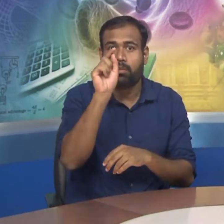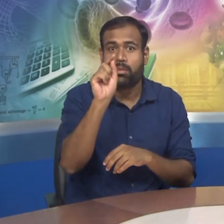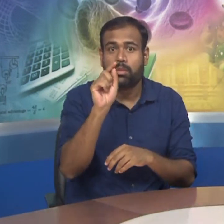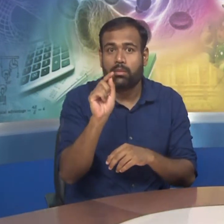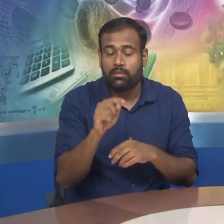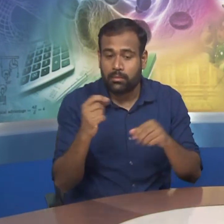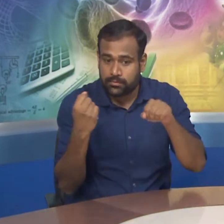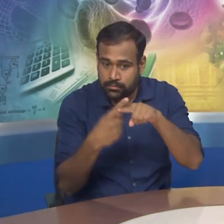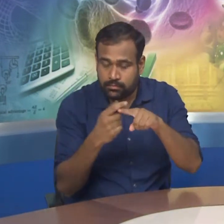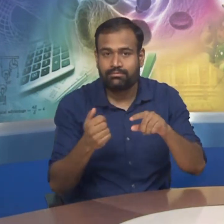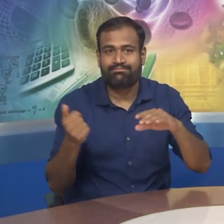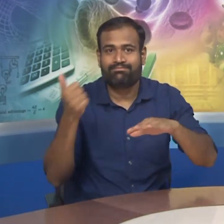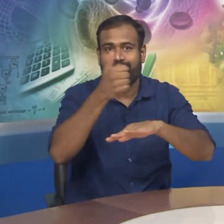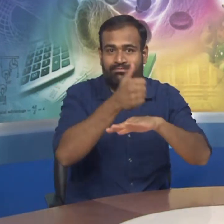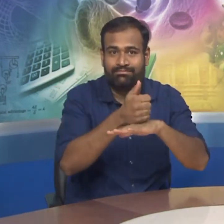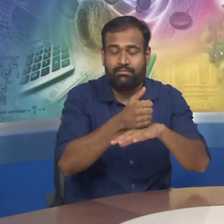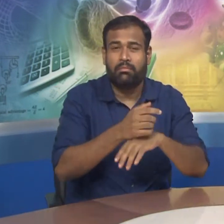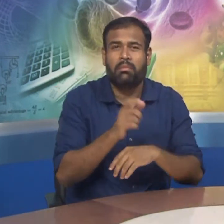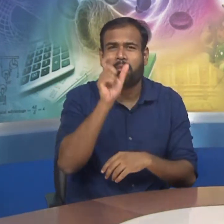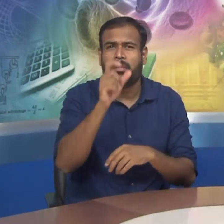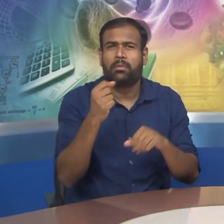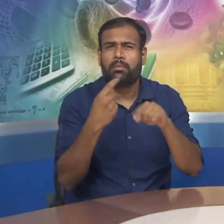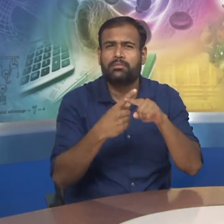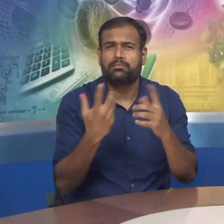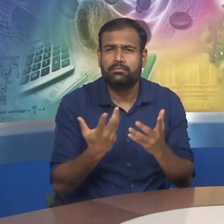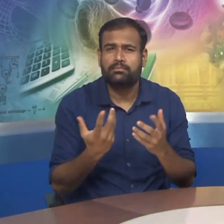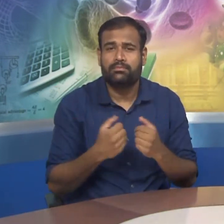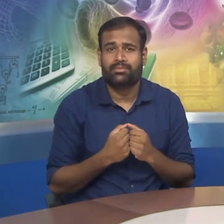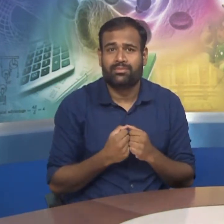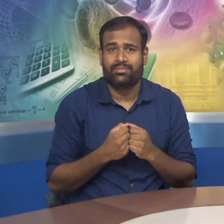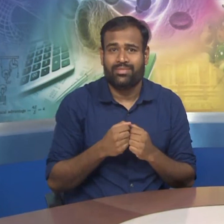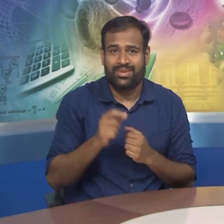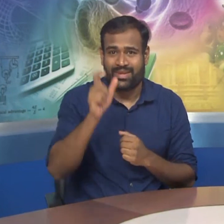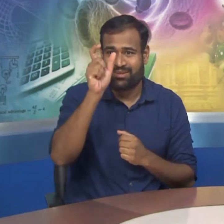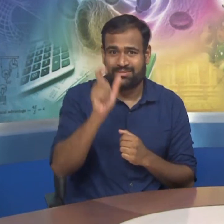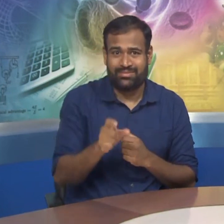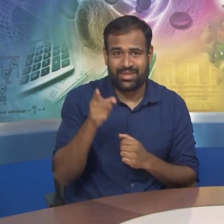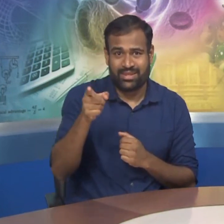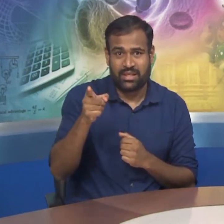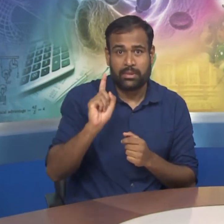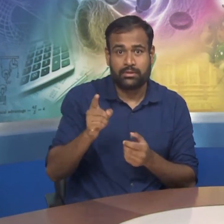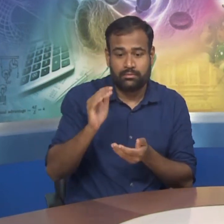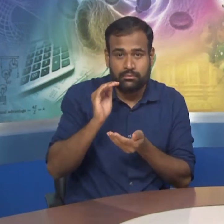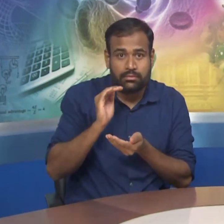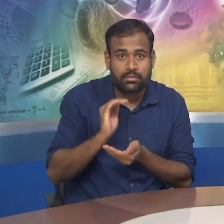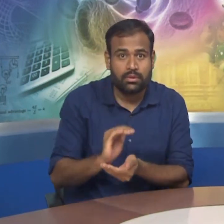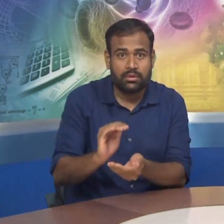Let us now here understand the qualification which is required to be appointed as a